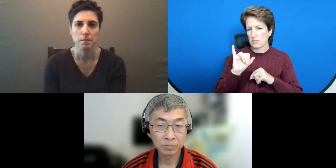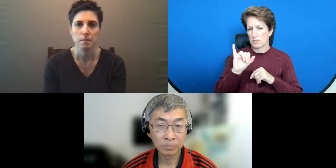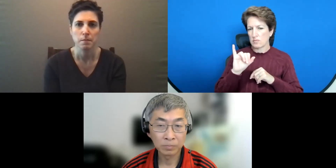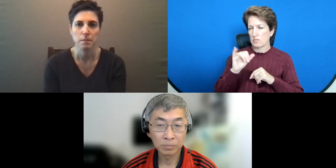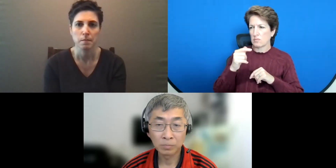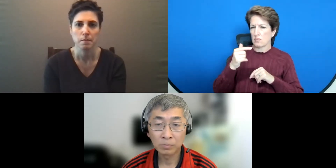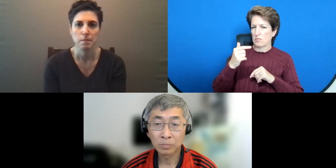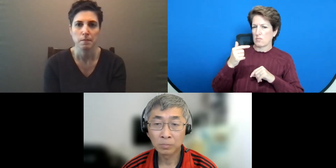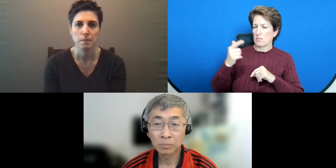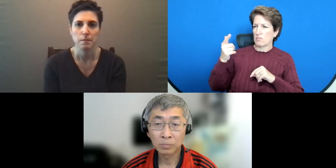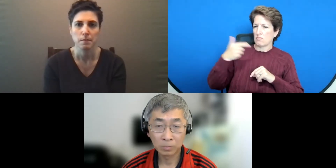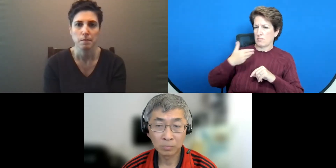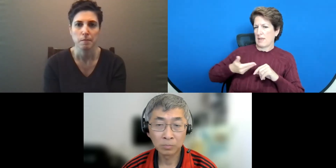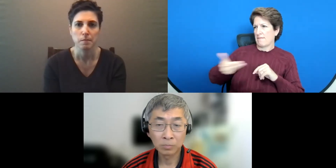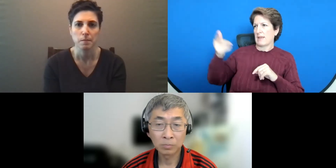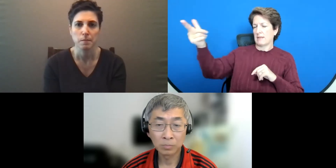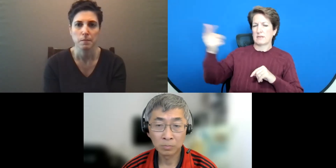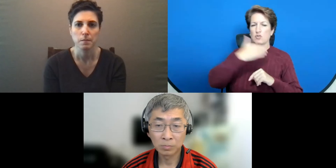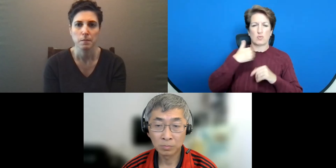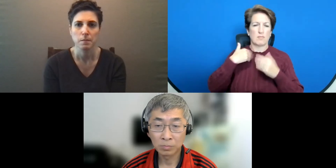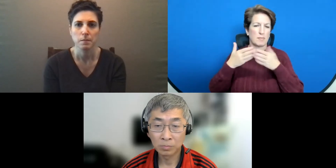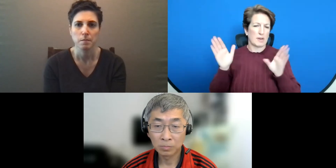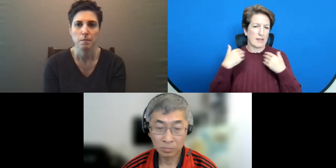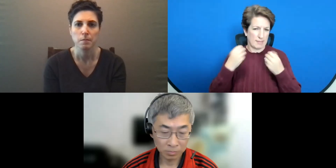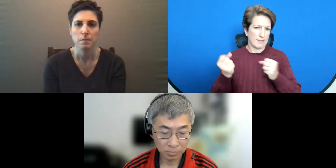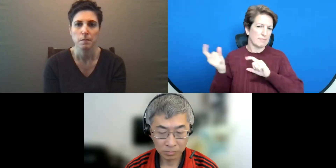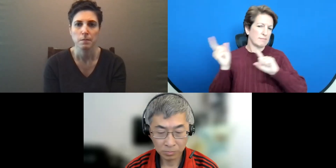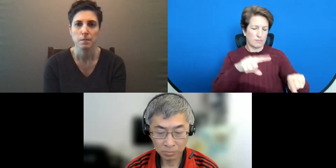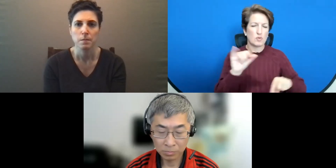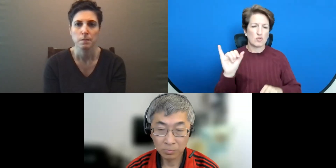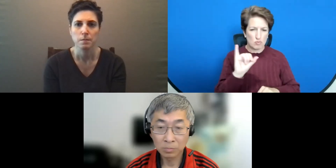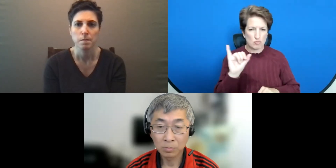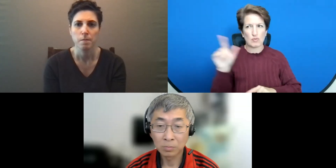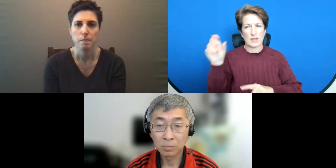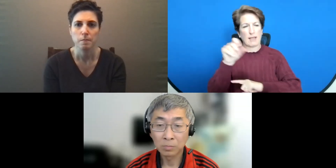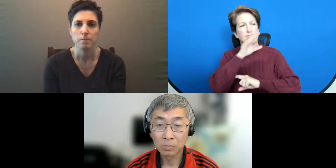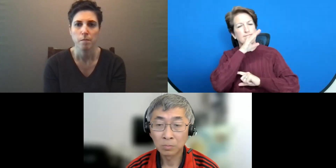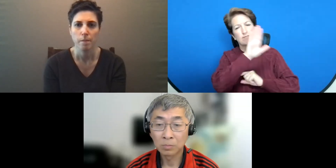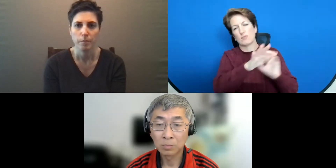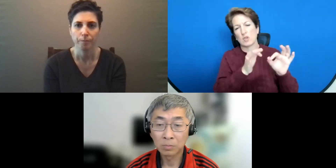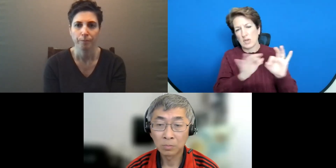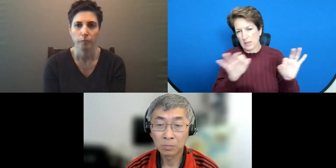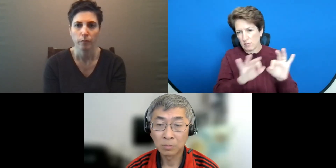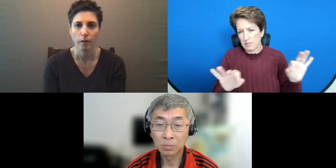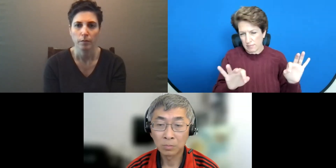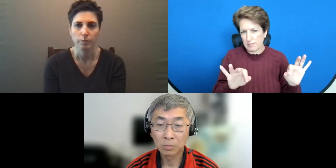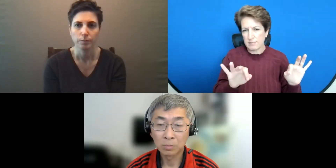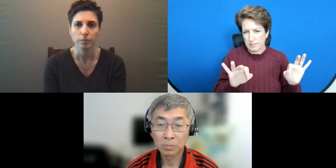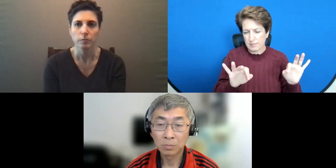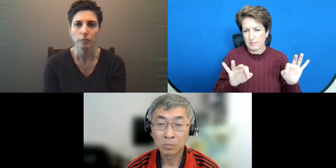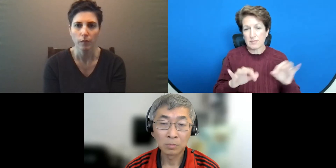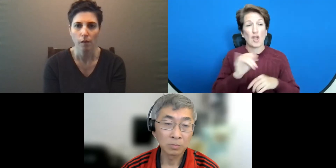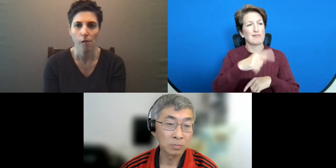facilitate in their own language. So they when they satisfied themselves, then they shared their pictures